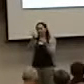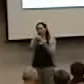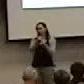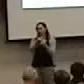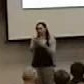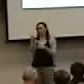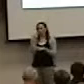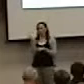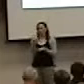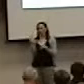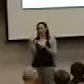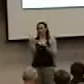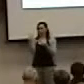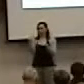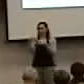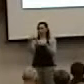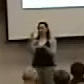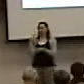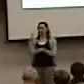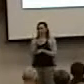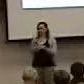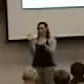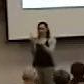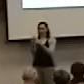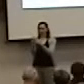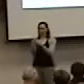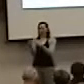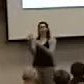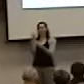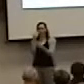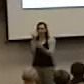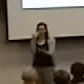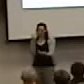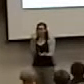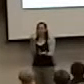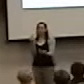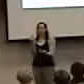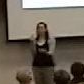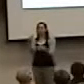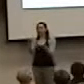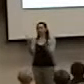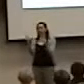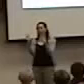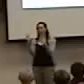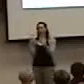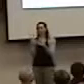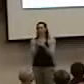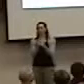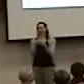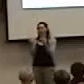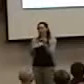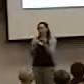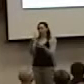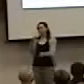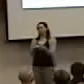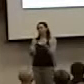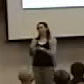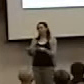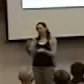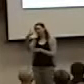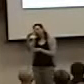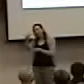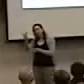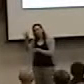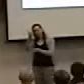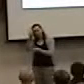ever been in a committee meeting, you're very much aware that in committees things get misunderstood.